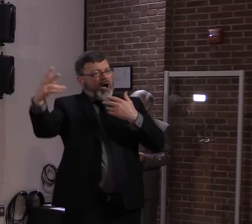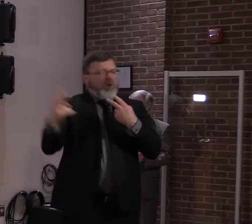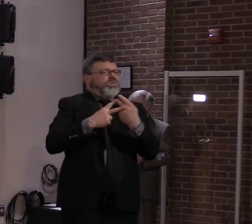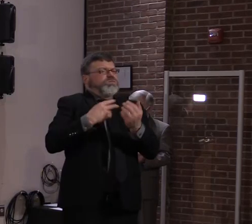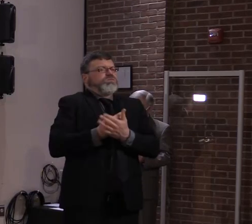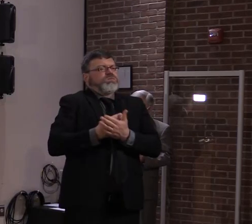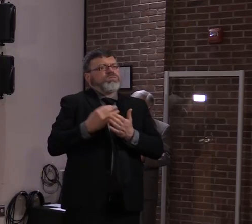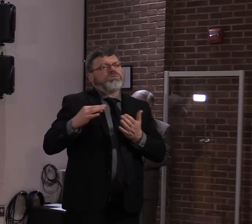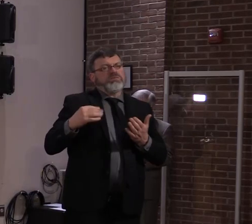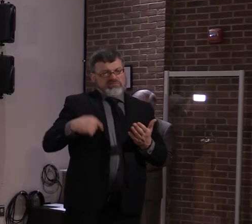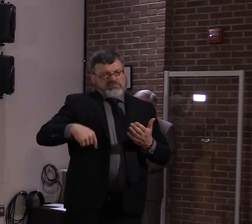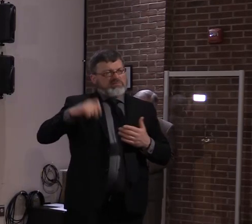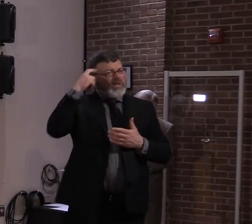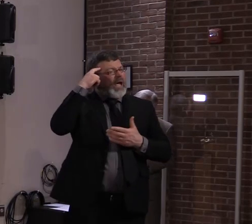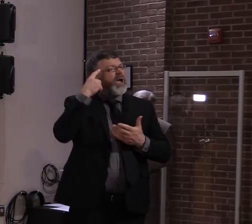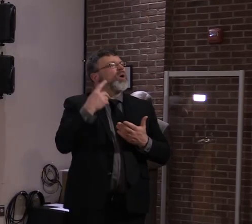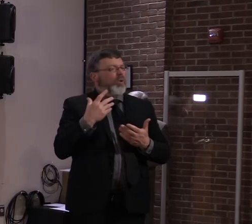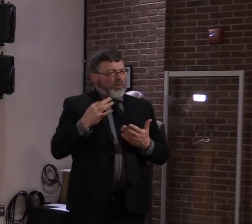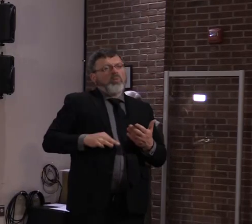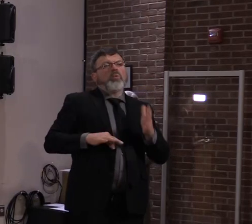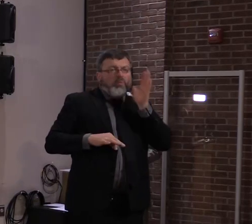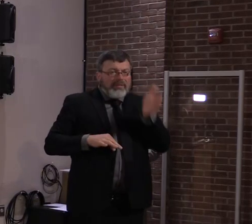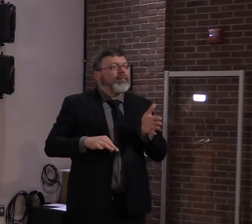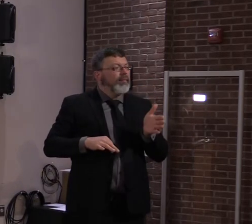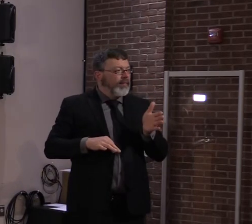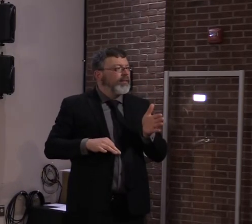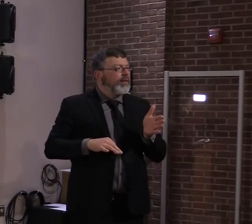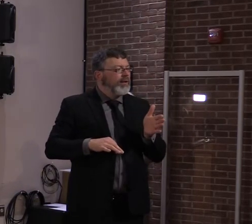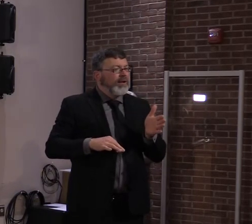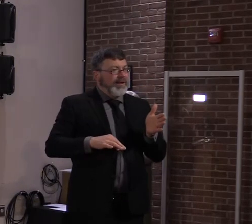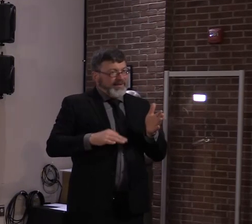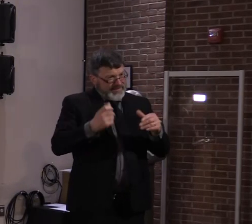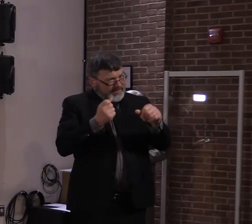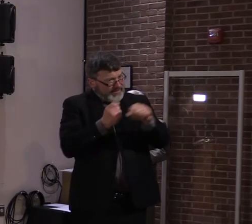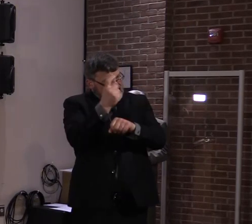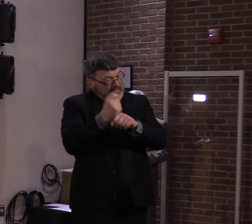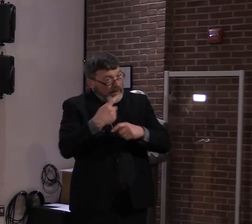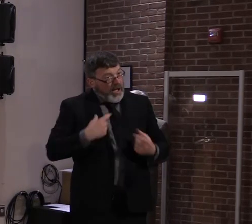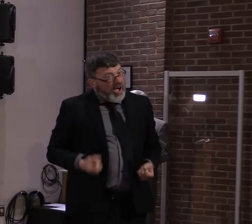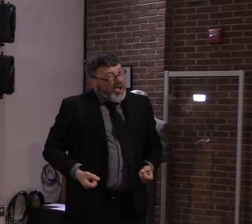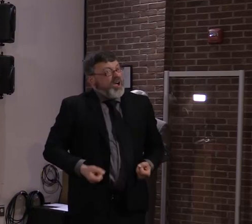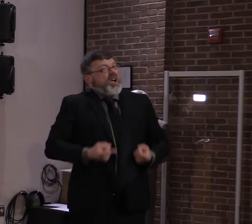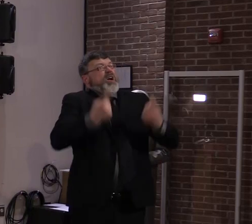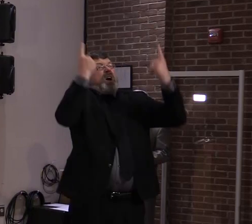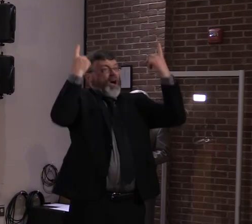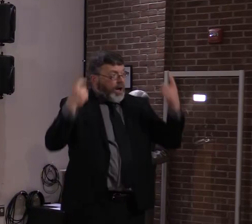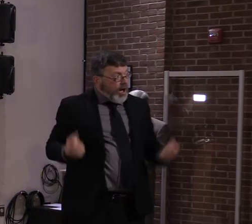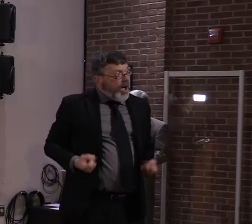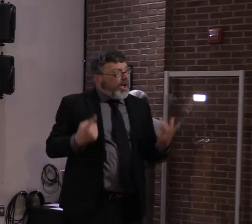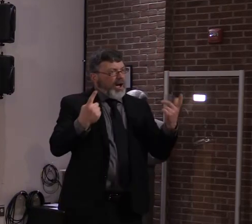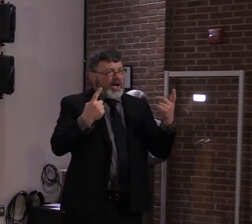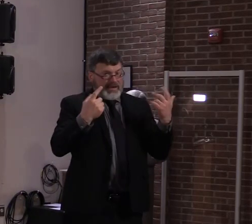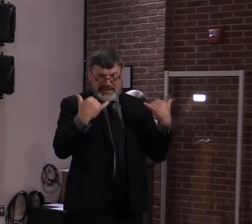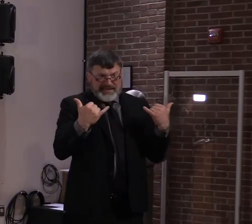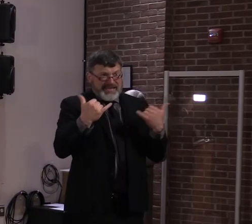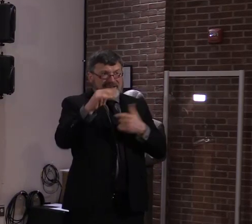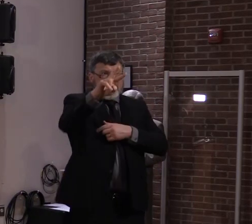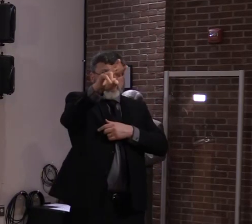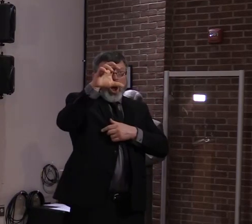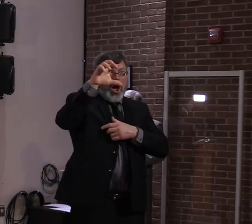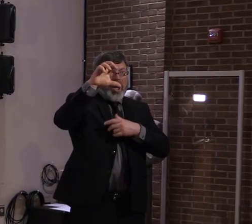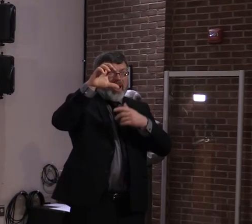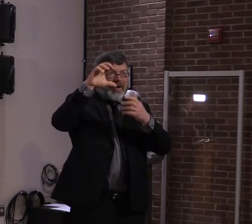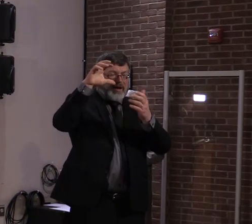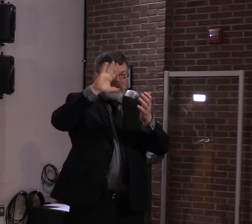$100 million a year of expense. We need permanent housing for those who are homeless. And